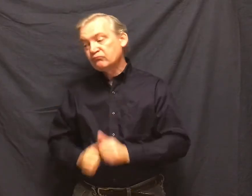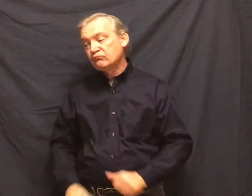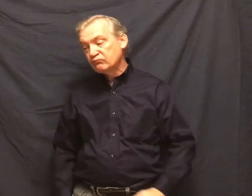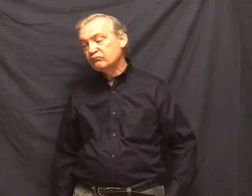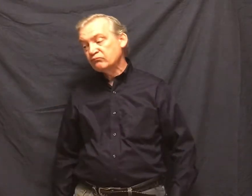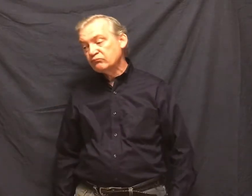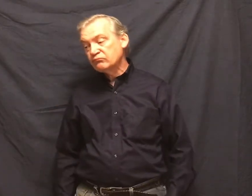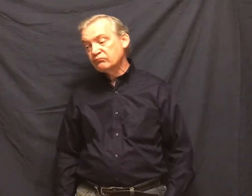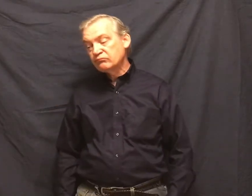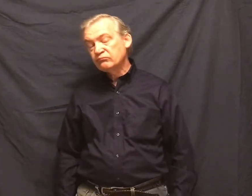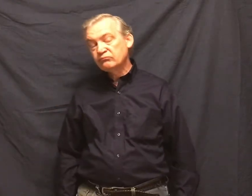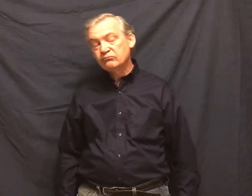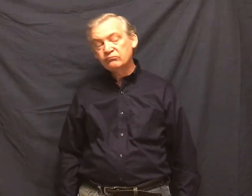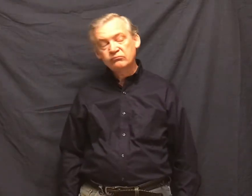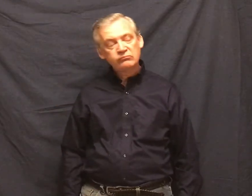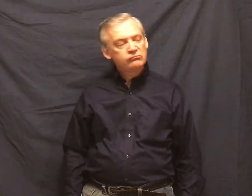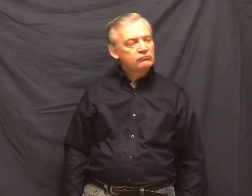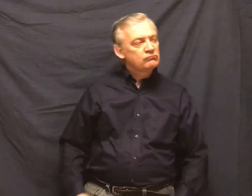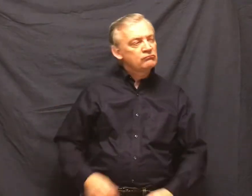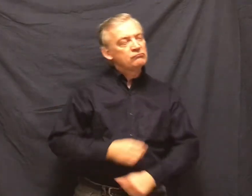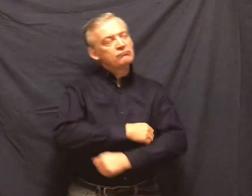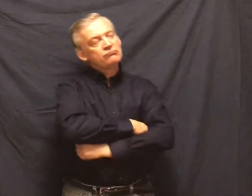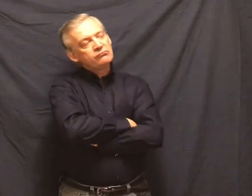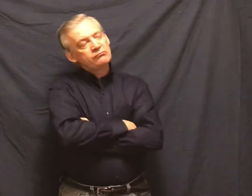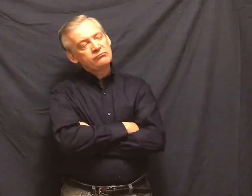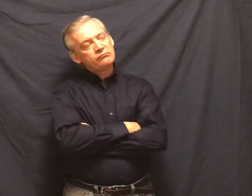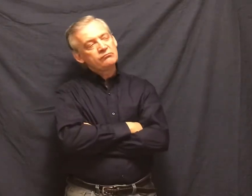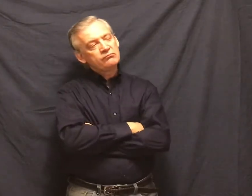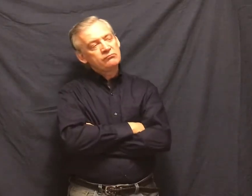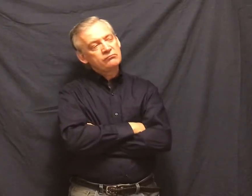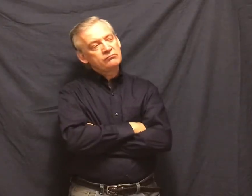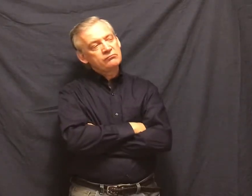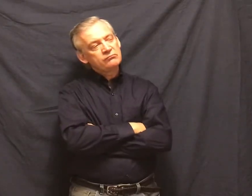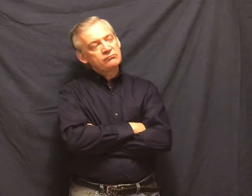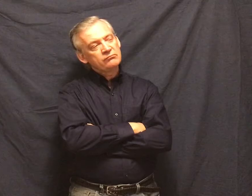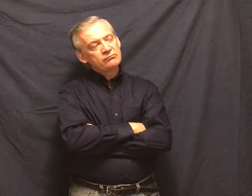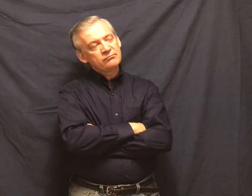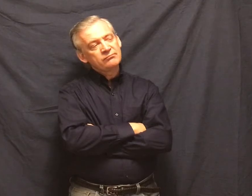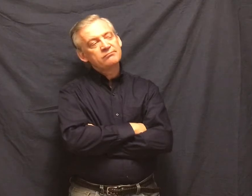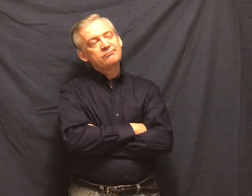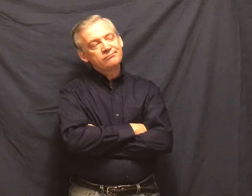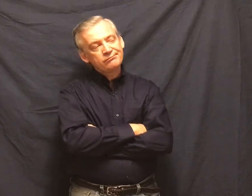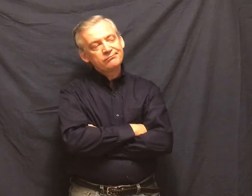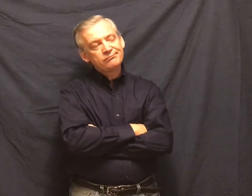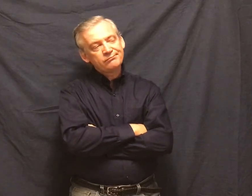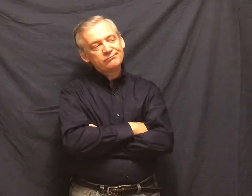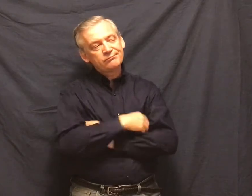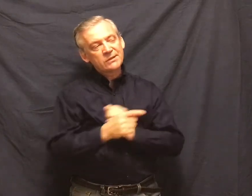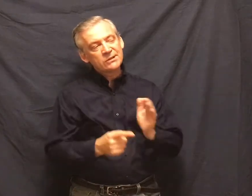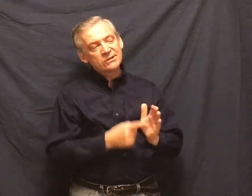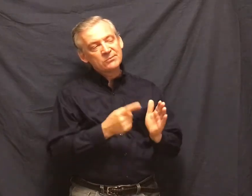Crooks continued. Sometimes he talks and you don't know what the heck he's talking about, ain't that so?